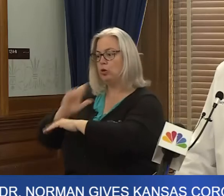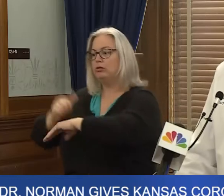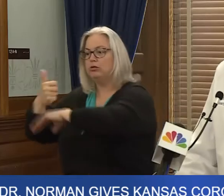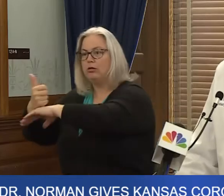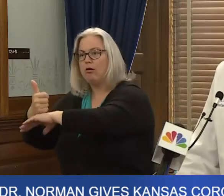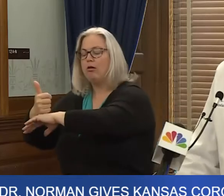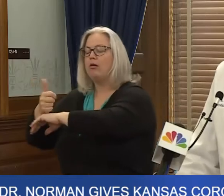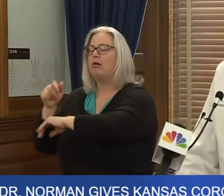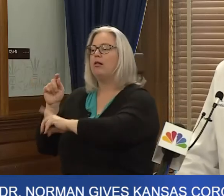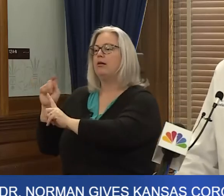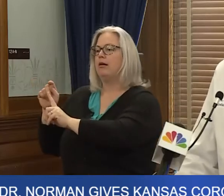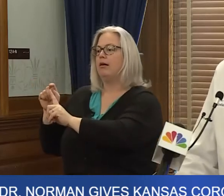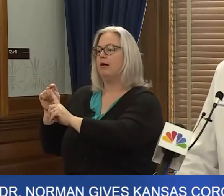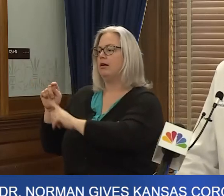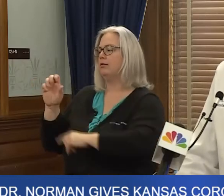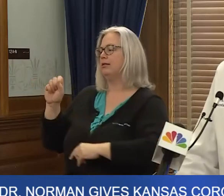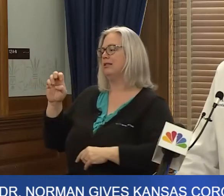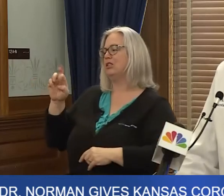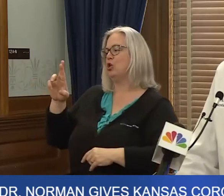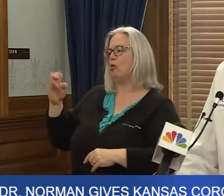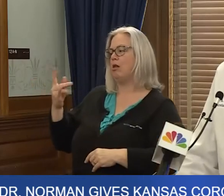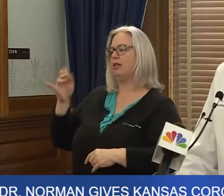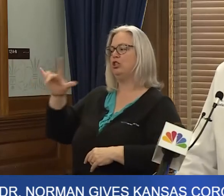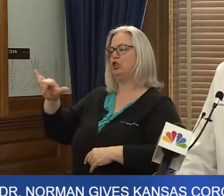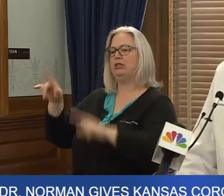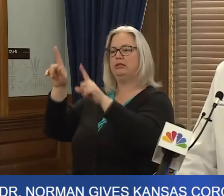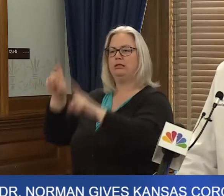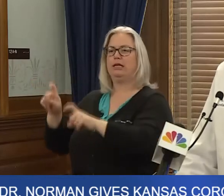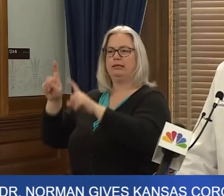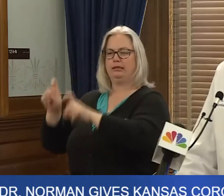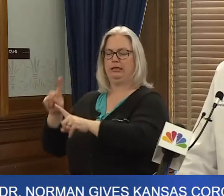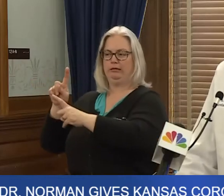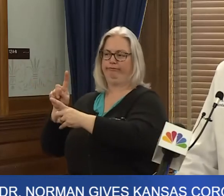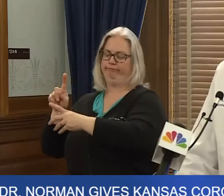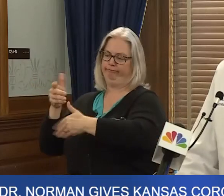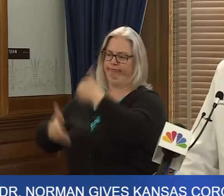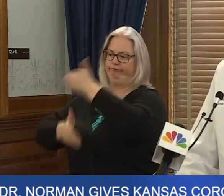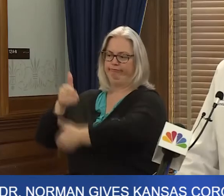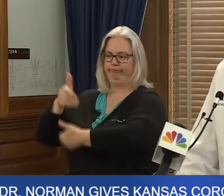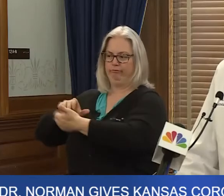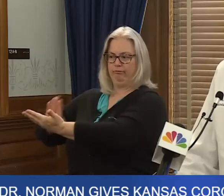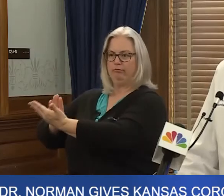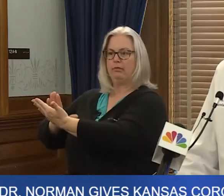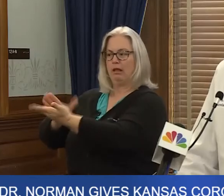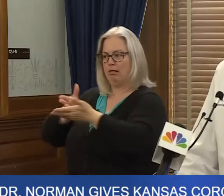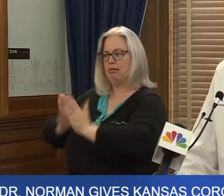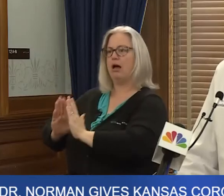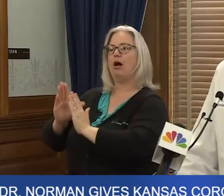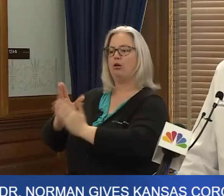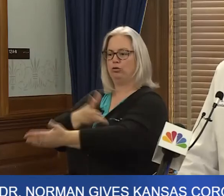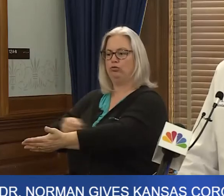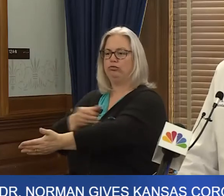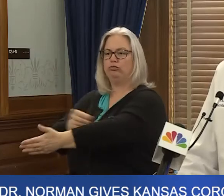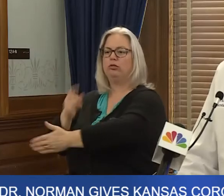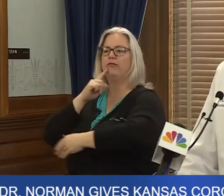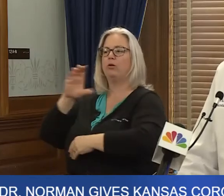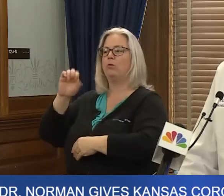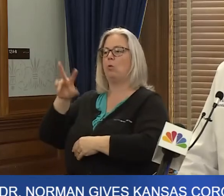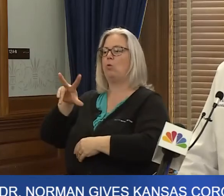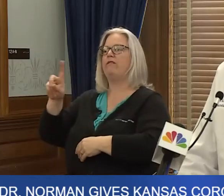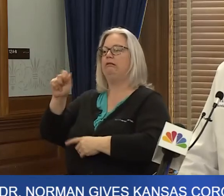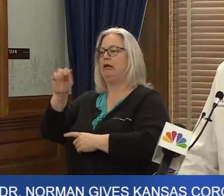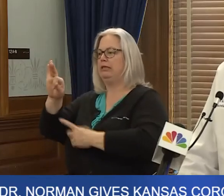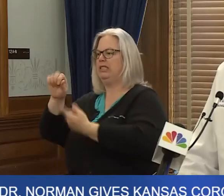the serology testing platform that will allow us to do serology testing for the